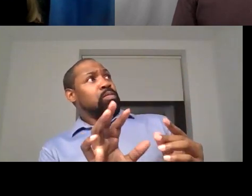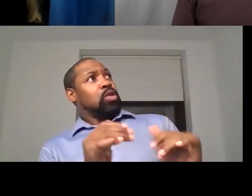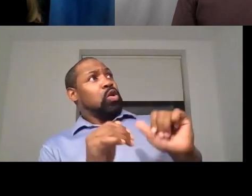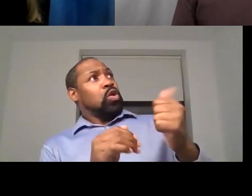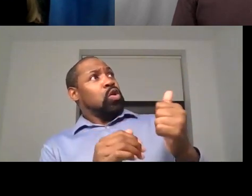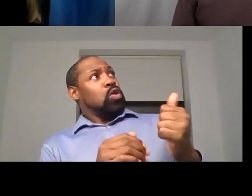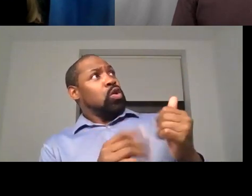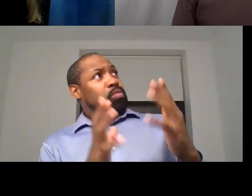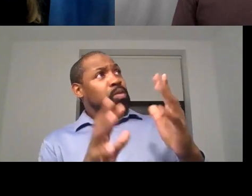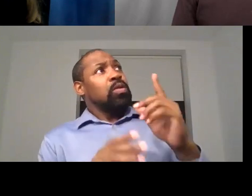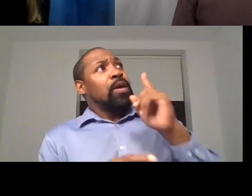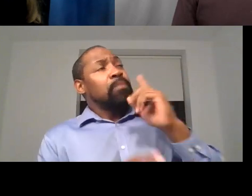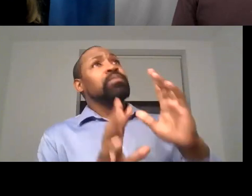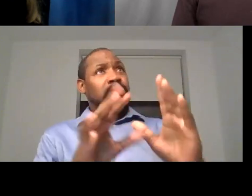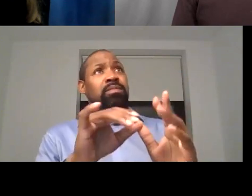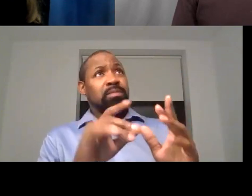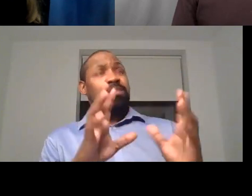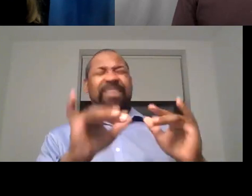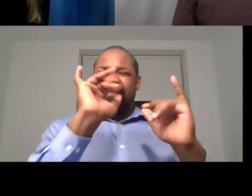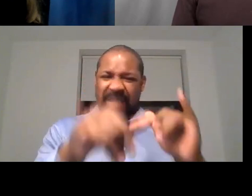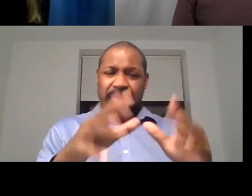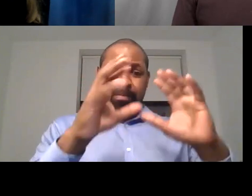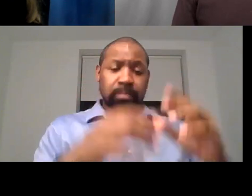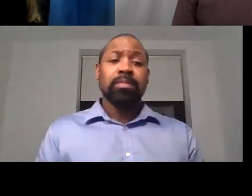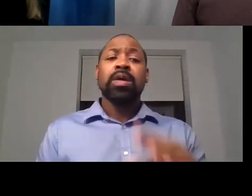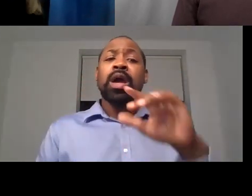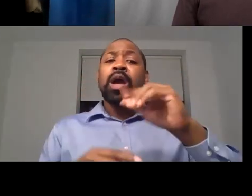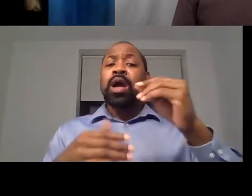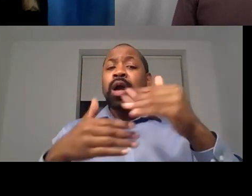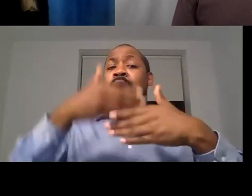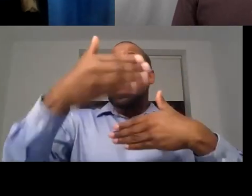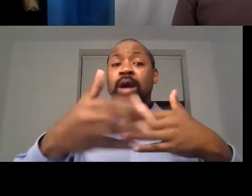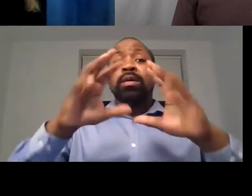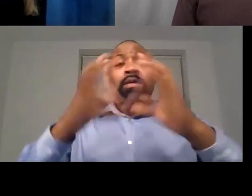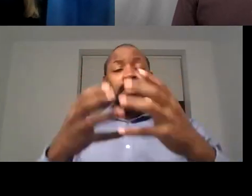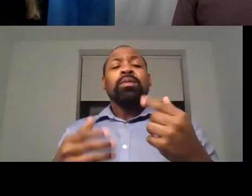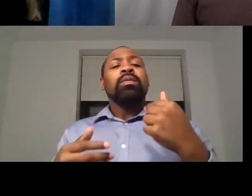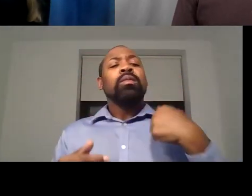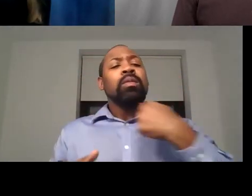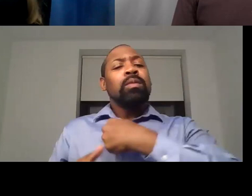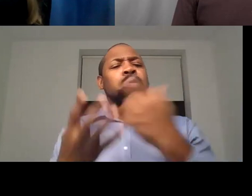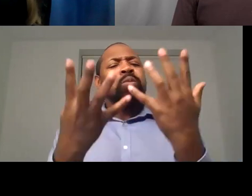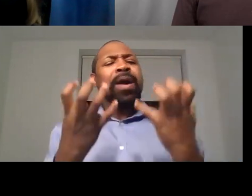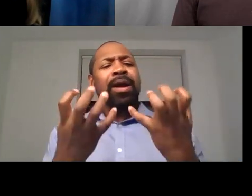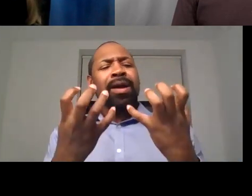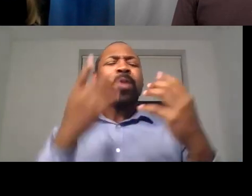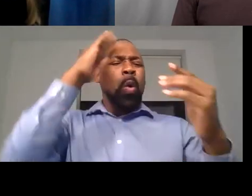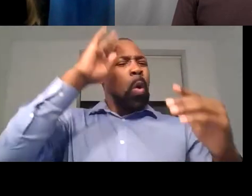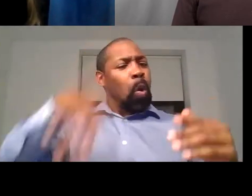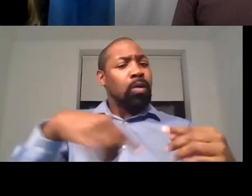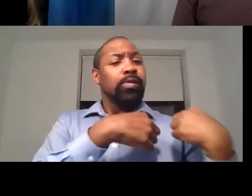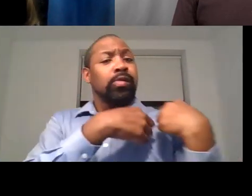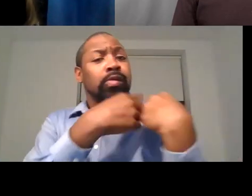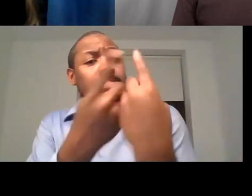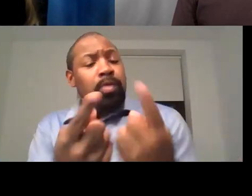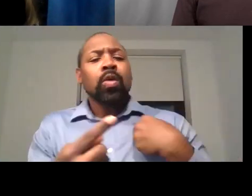believe there was one other thing I wanted to add on that. I think that wraps up about the community. But